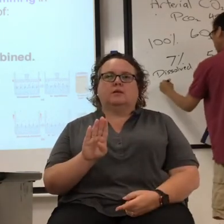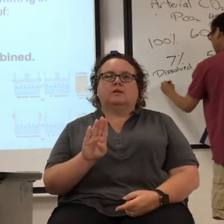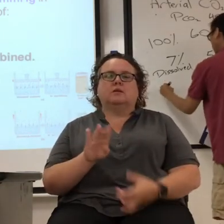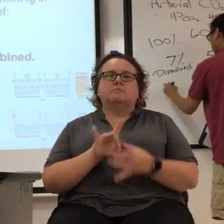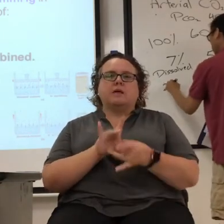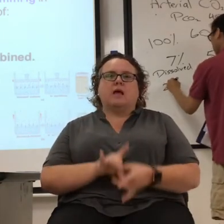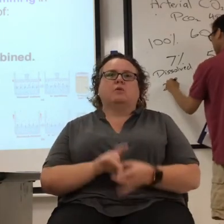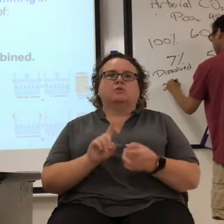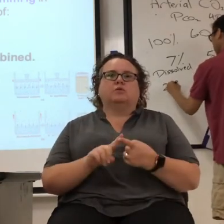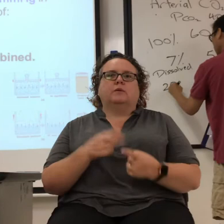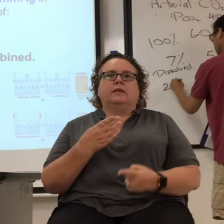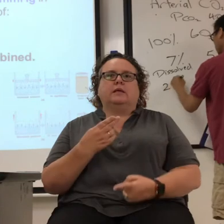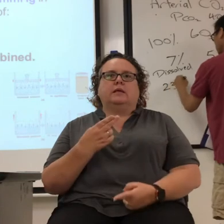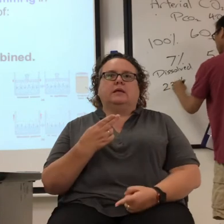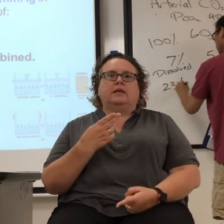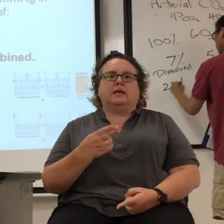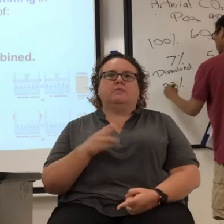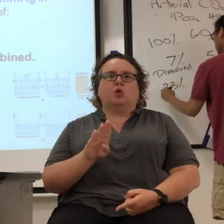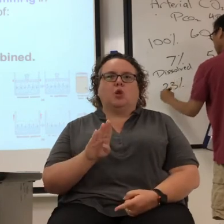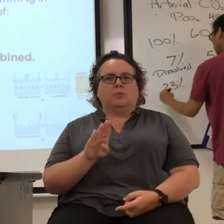about 23%.